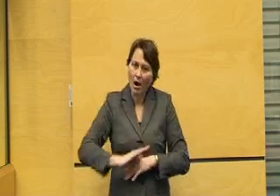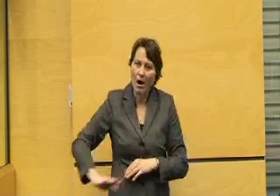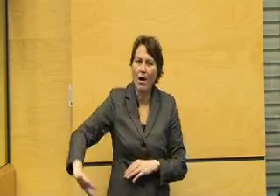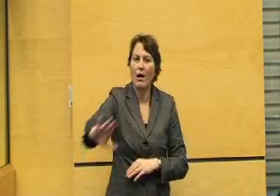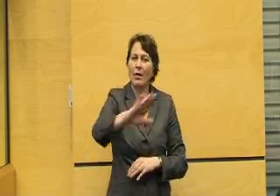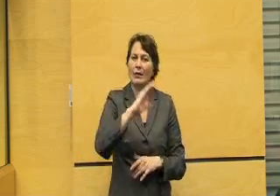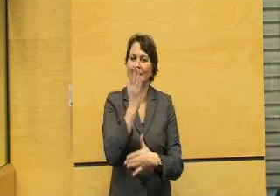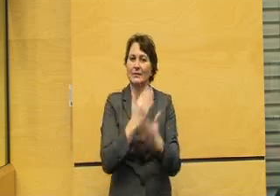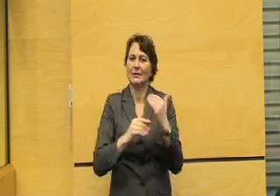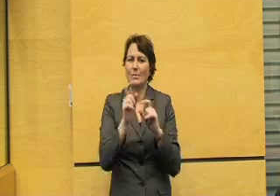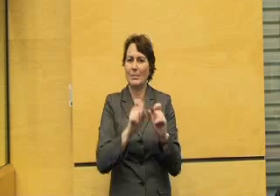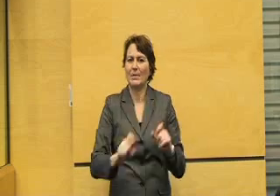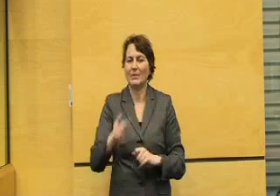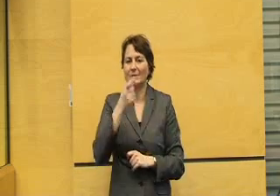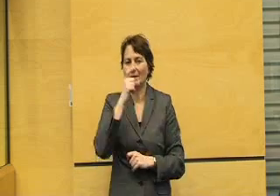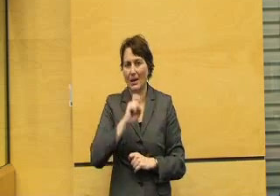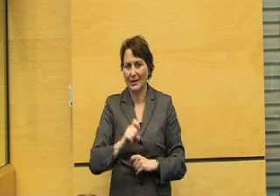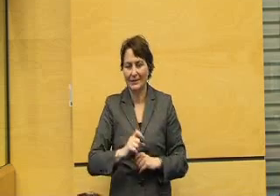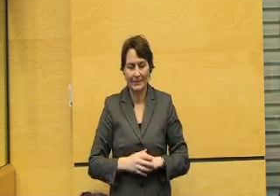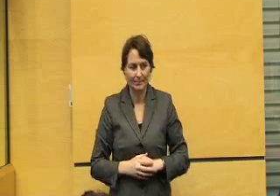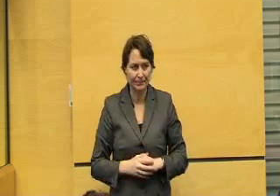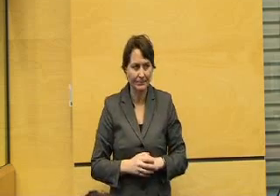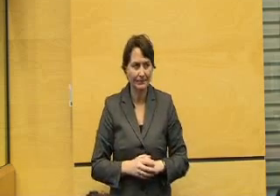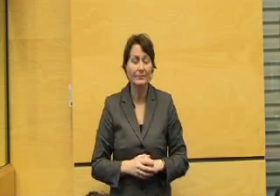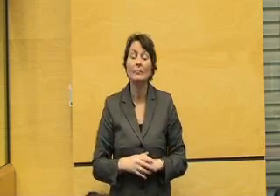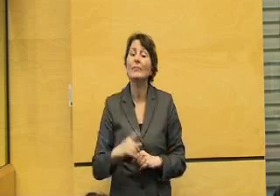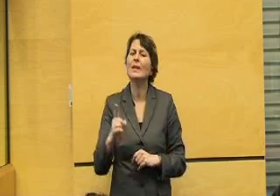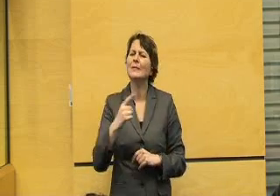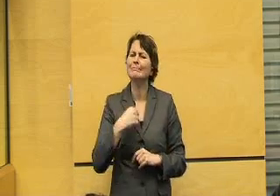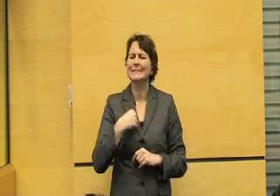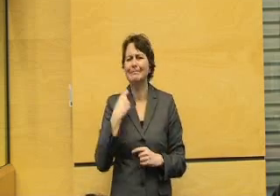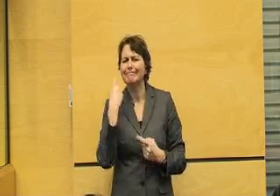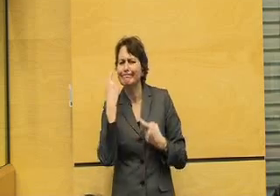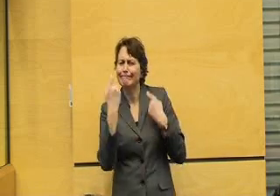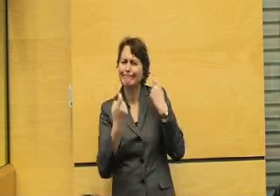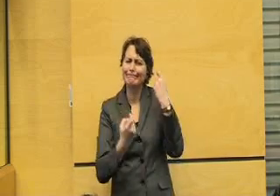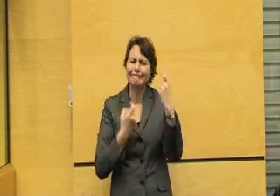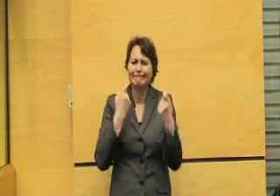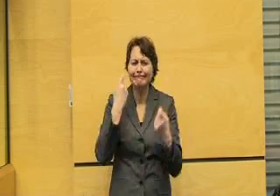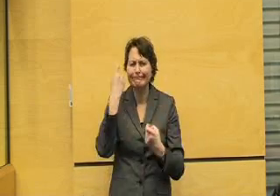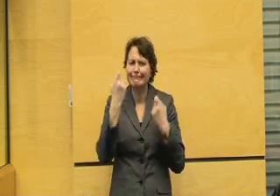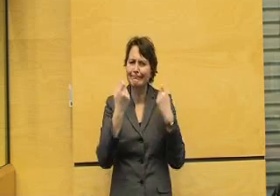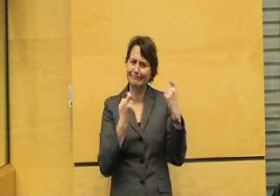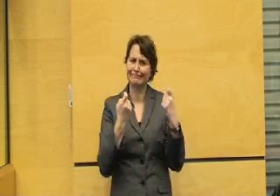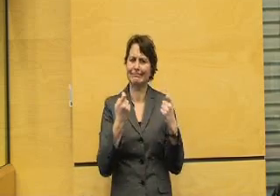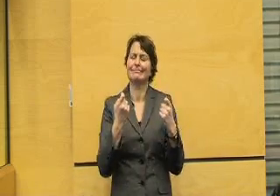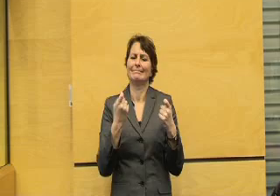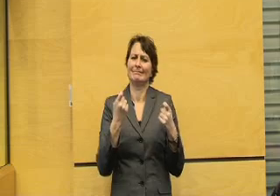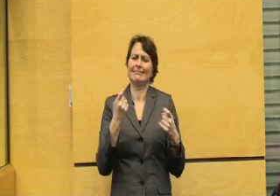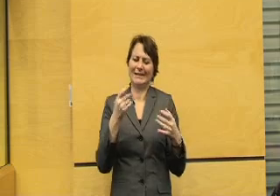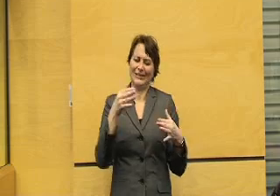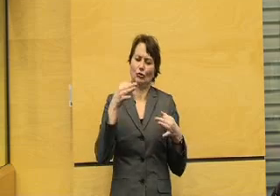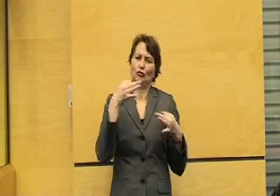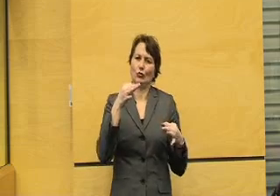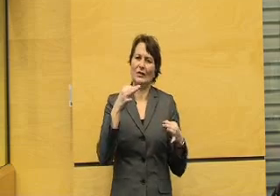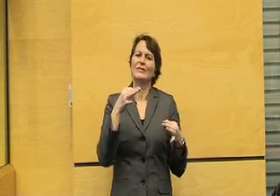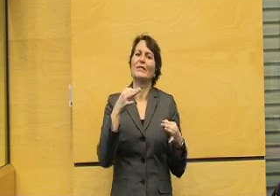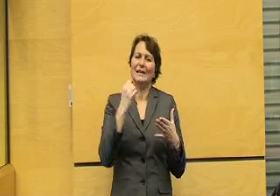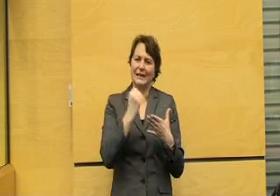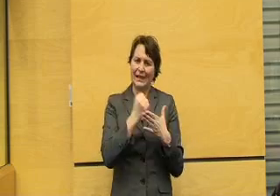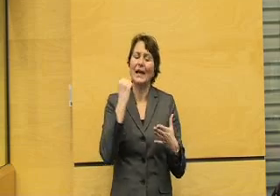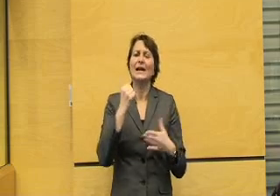When it comes to certification, I wonder about the effectiveness of the subcommittee to prevent